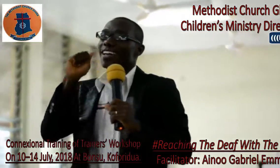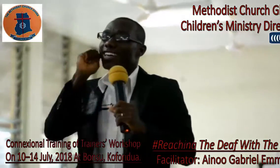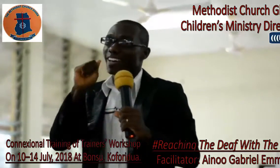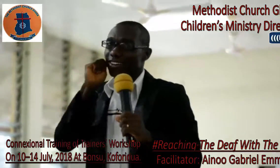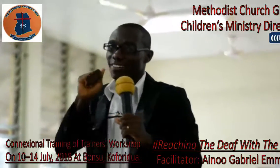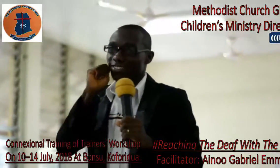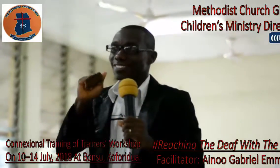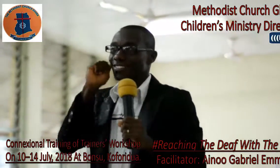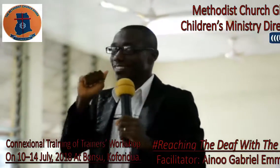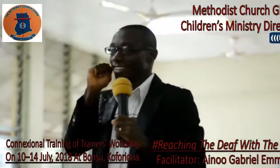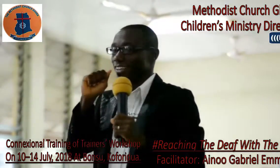Girl.